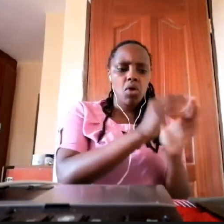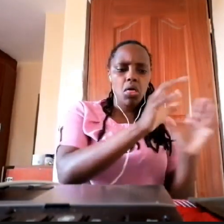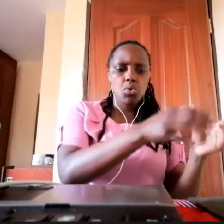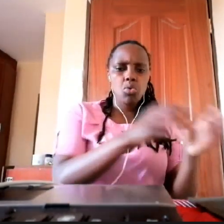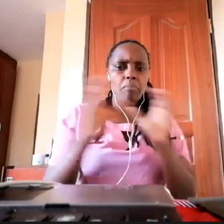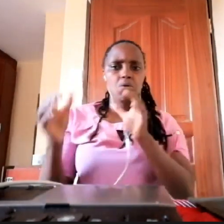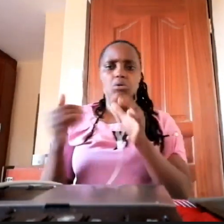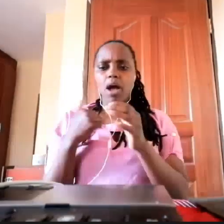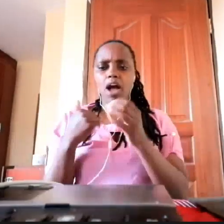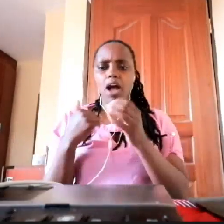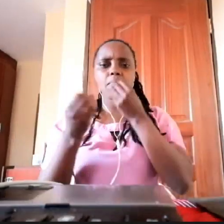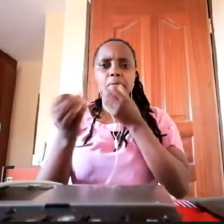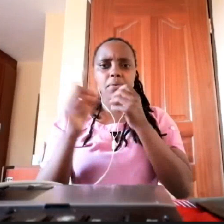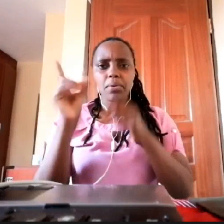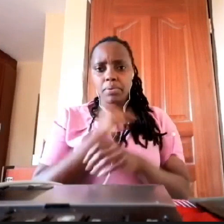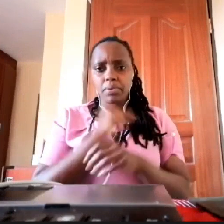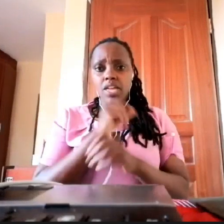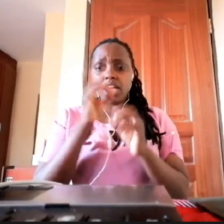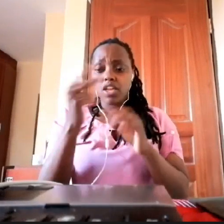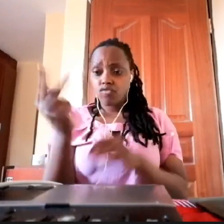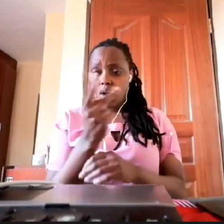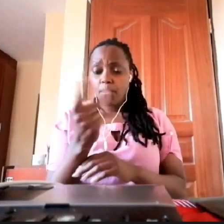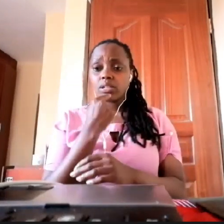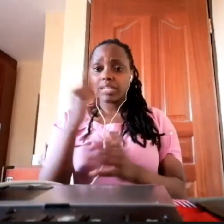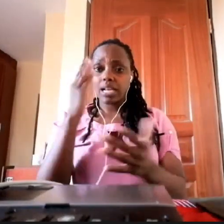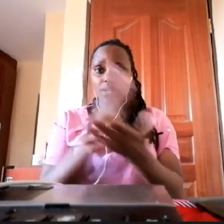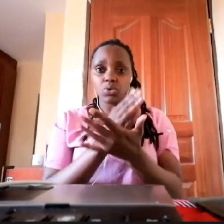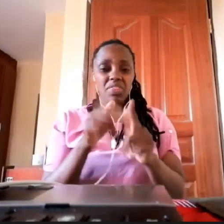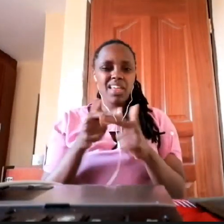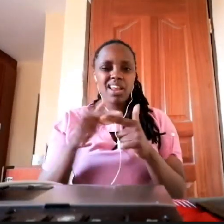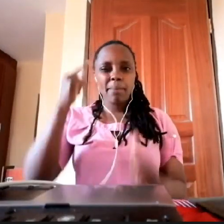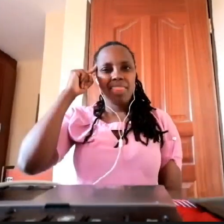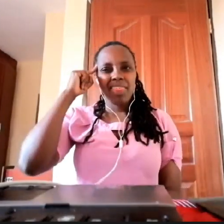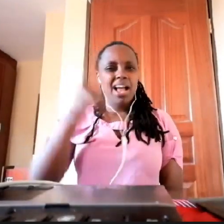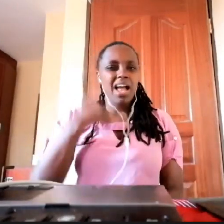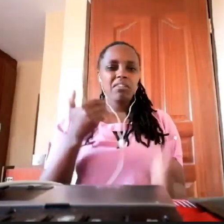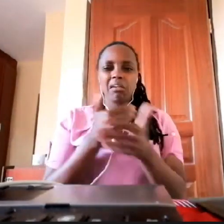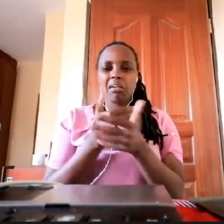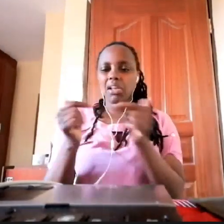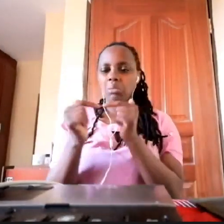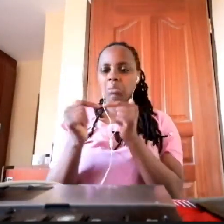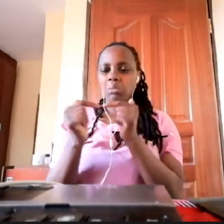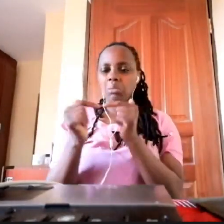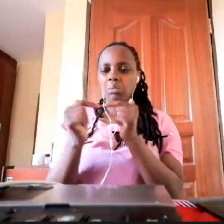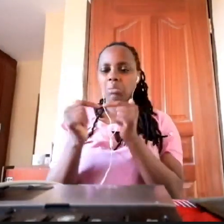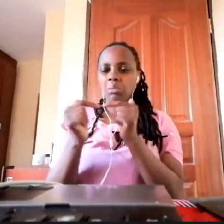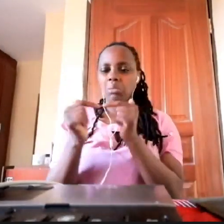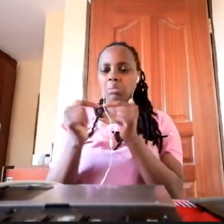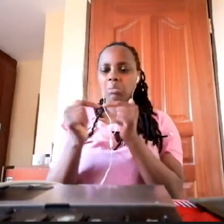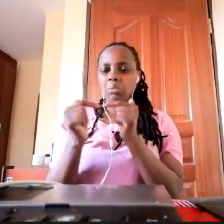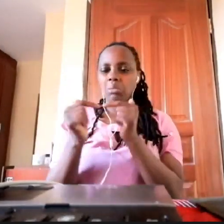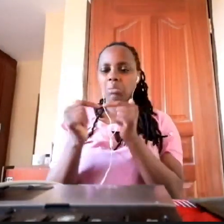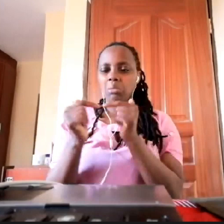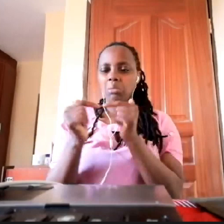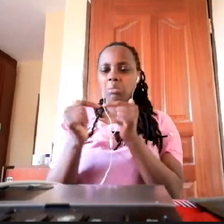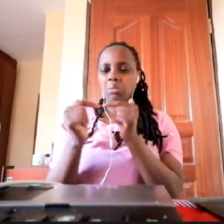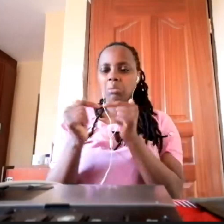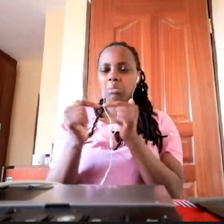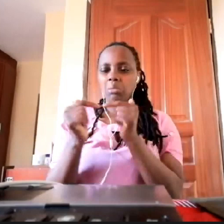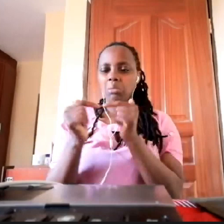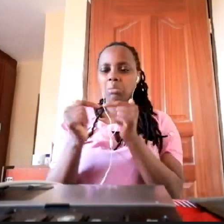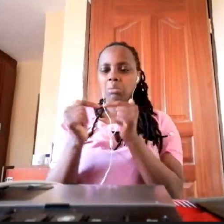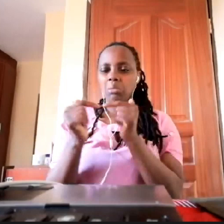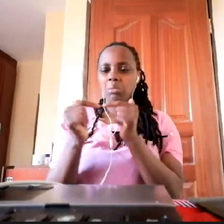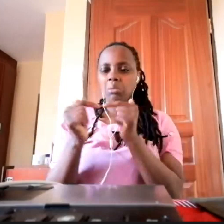if you're both saying the truth, then I don't think there will be any antagonism. So we shouldn't approach the whole